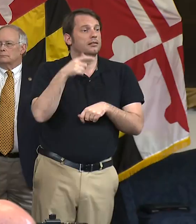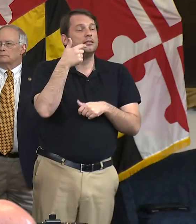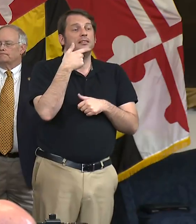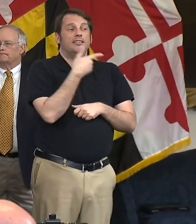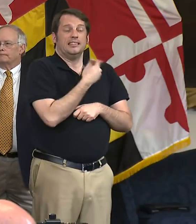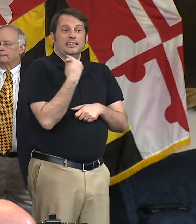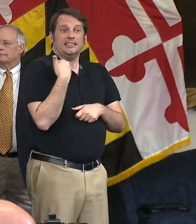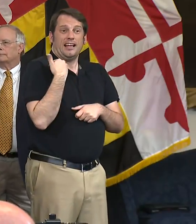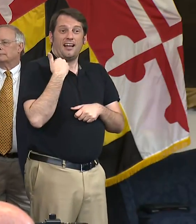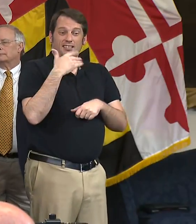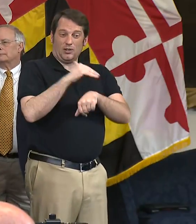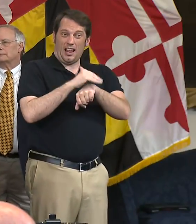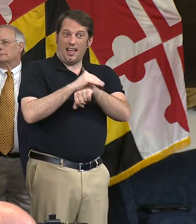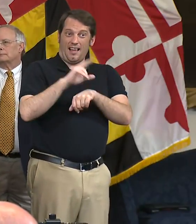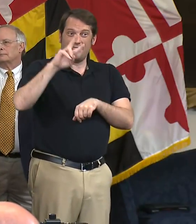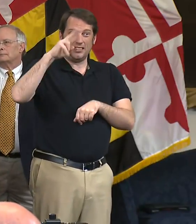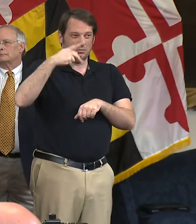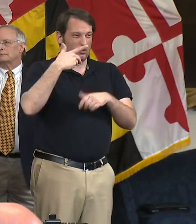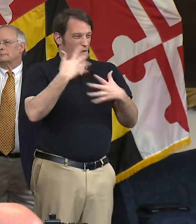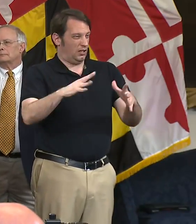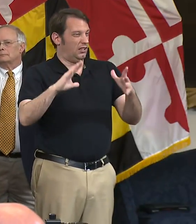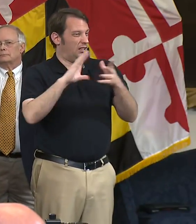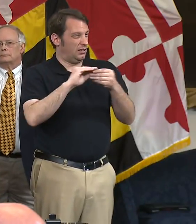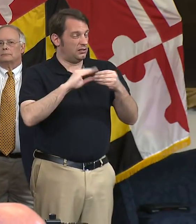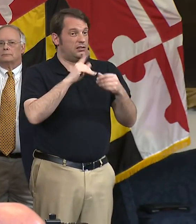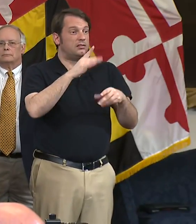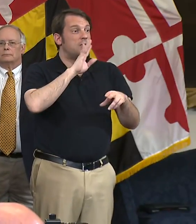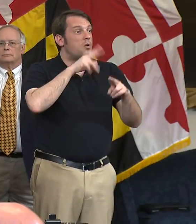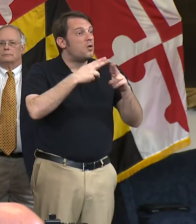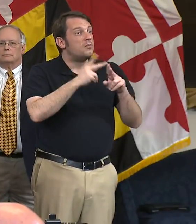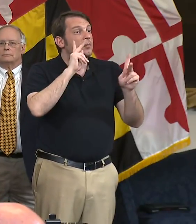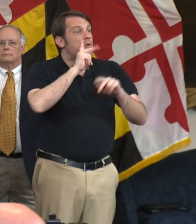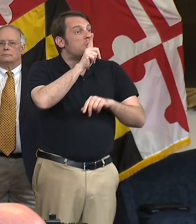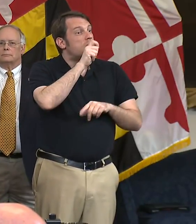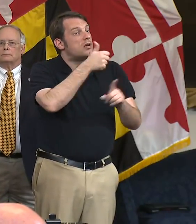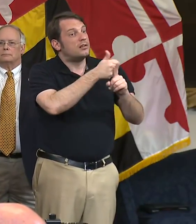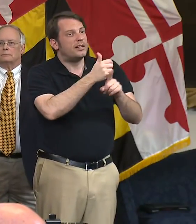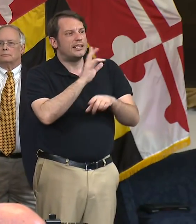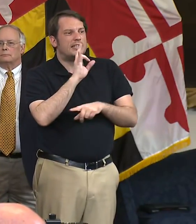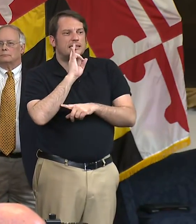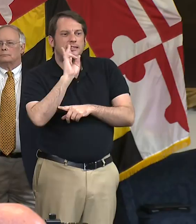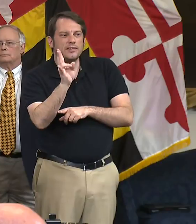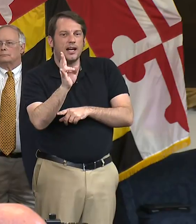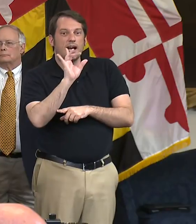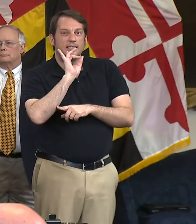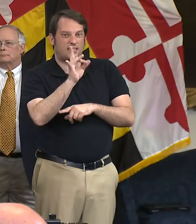of people in their 70s and 80s on the cruise ship off the coast of California.